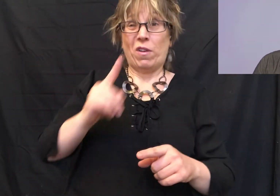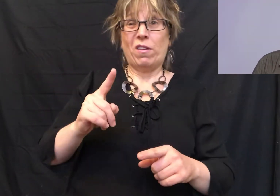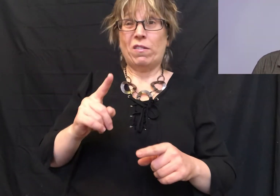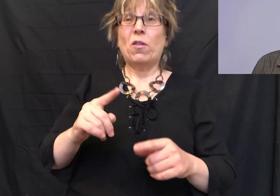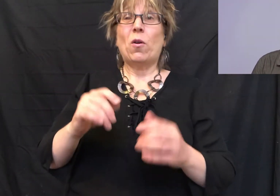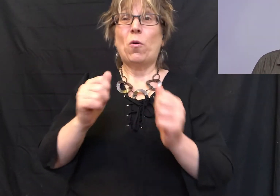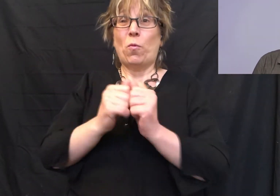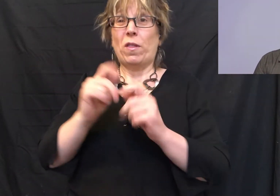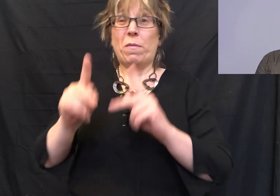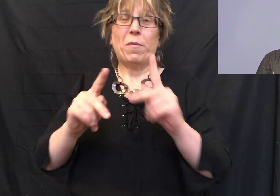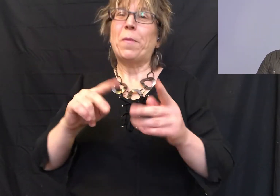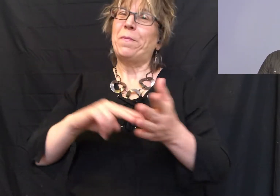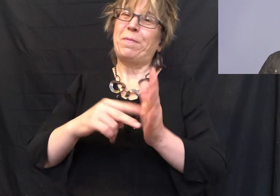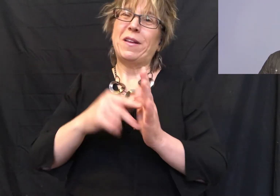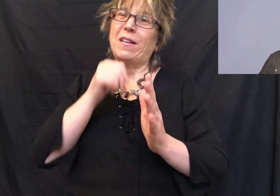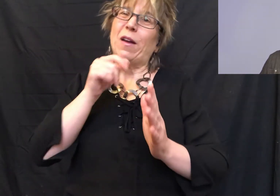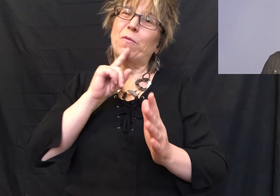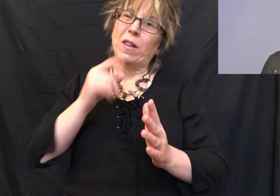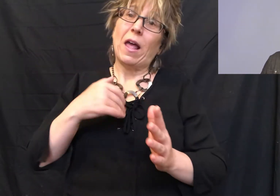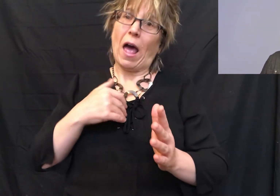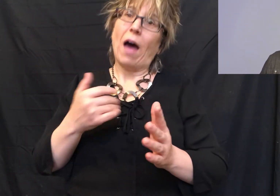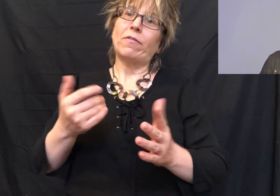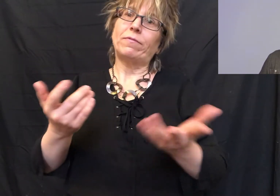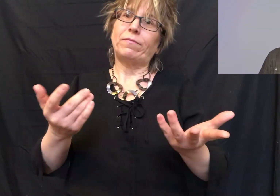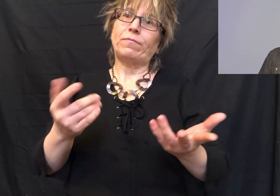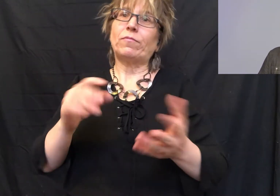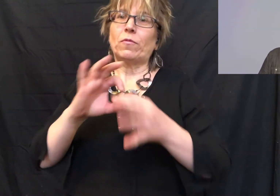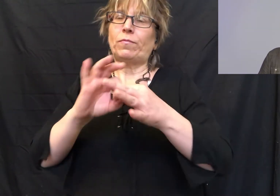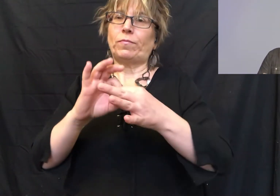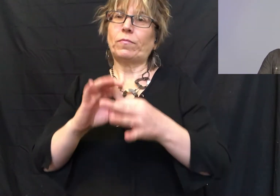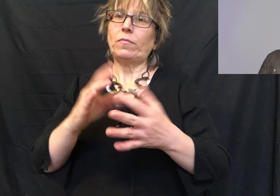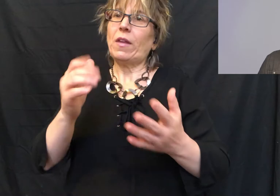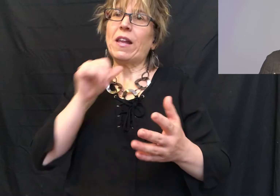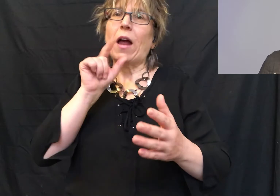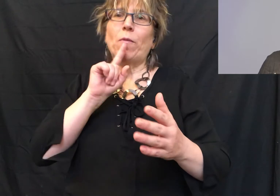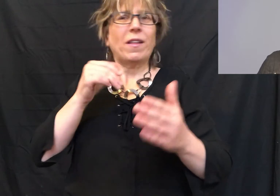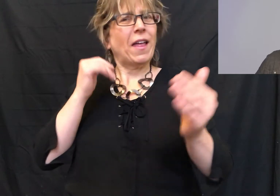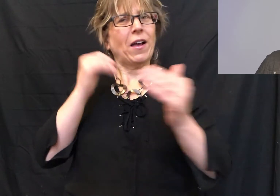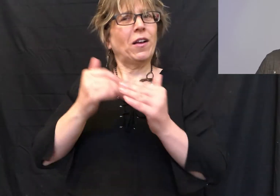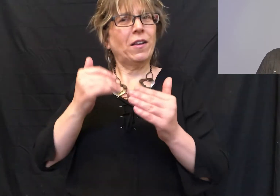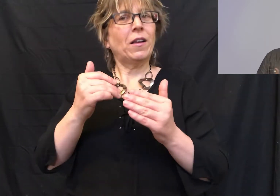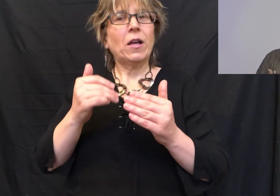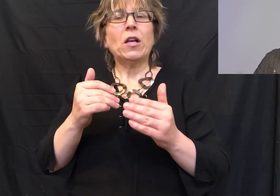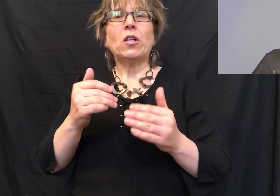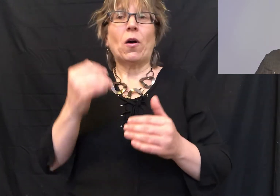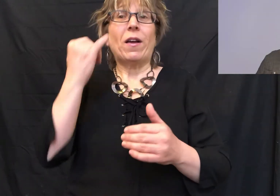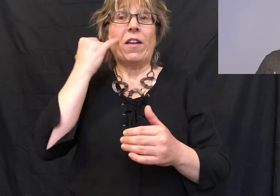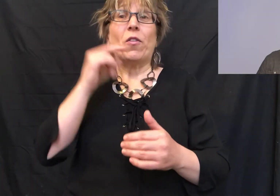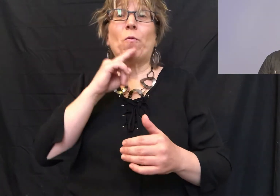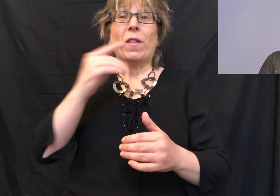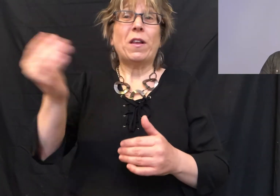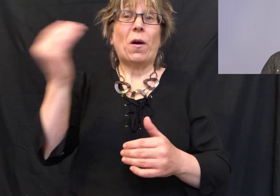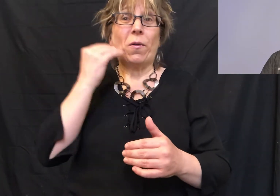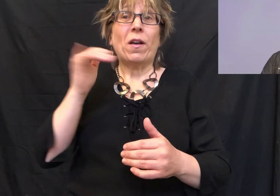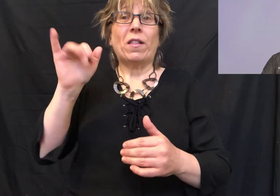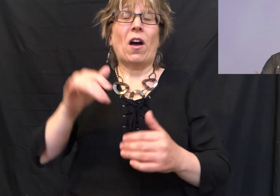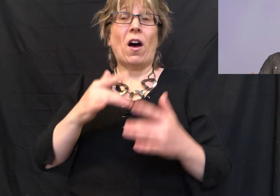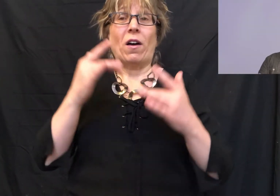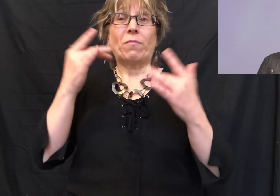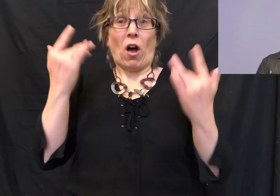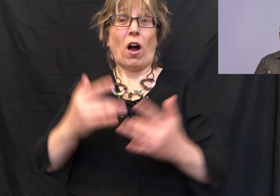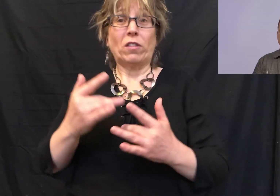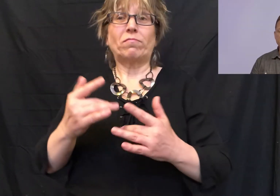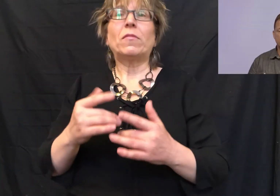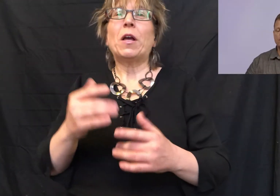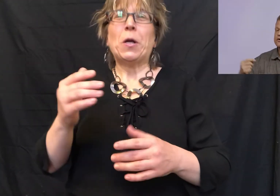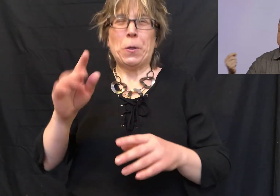have a relationship. You're not really that close because you haven't trusted your soul to one another yet. Your heart, what's really going on inside. I'll say to those